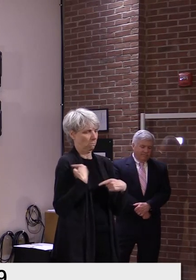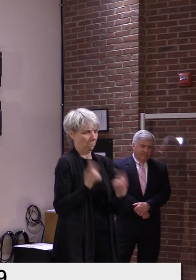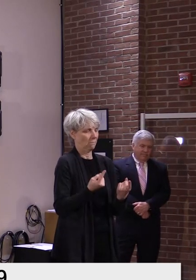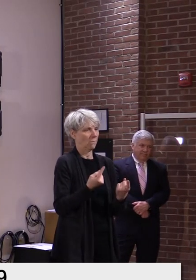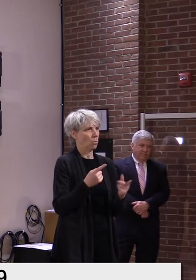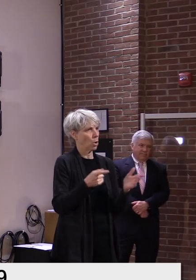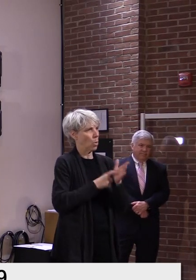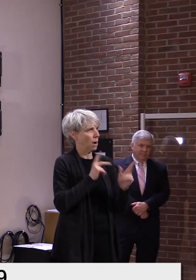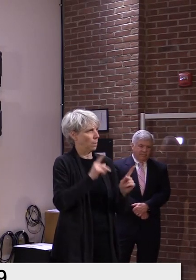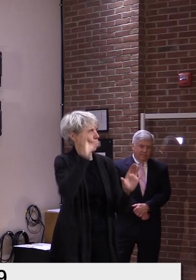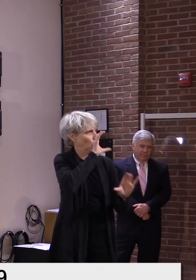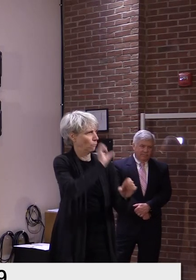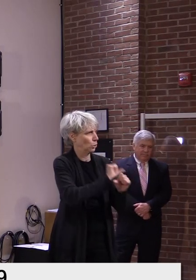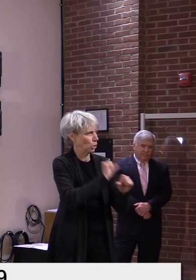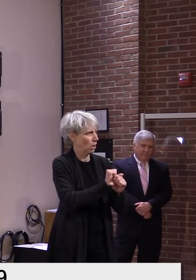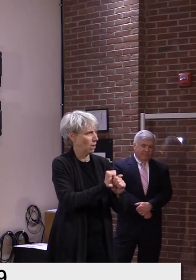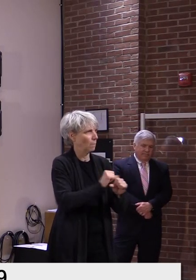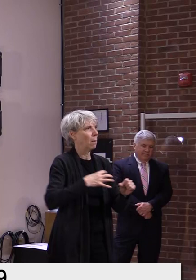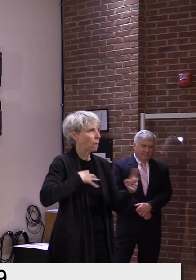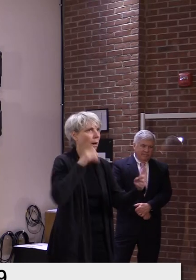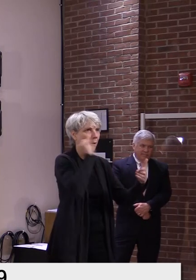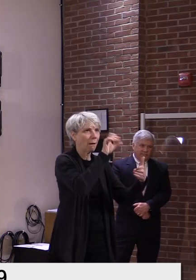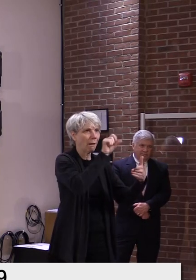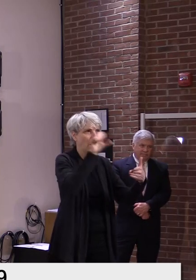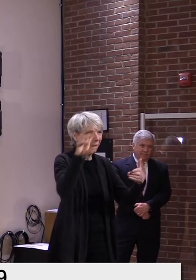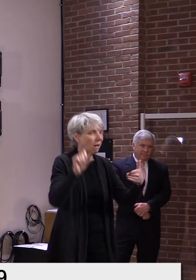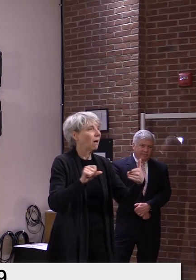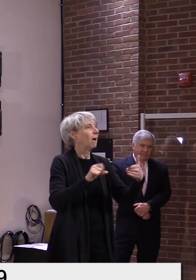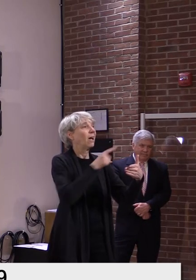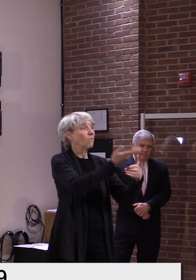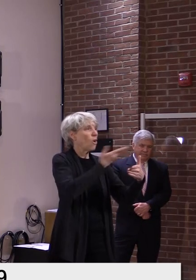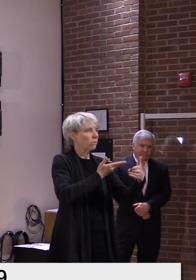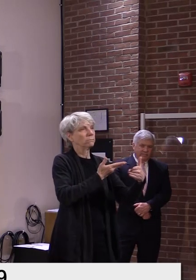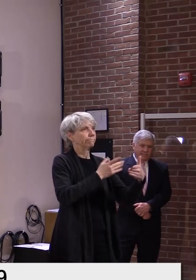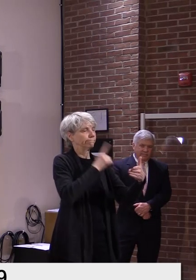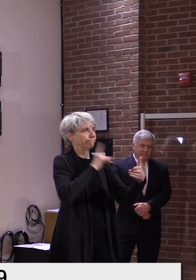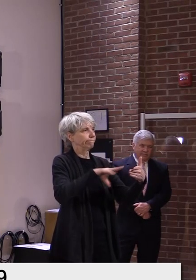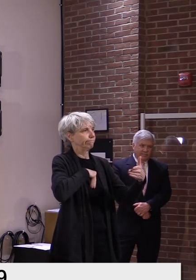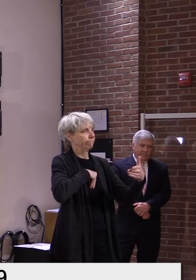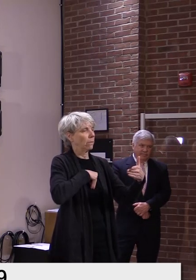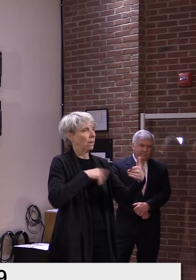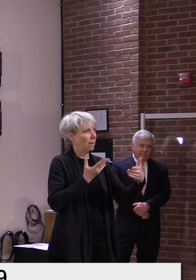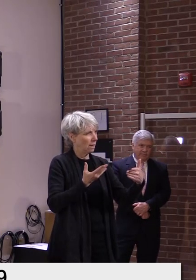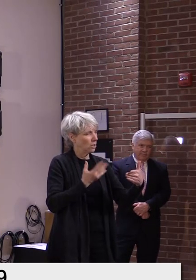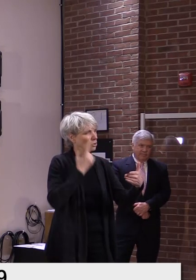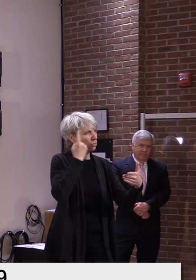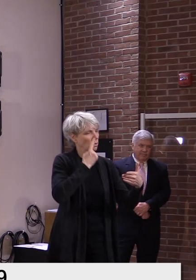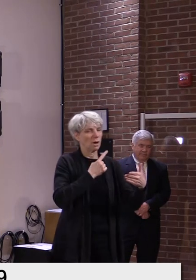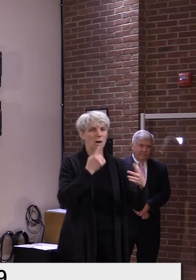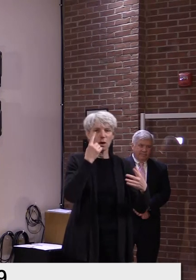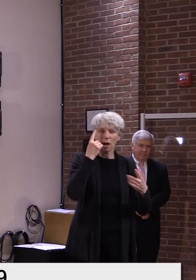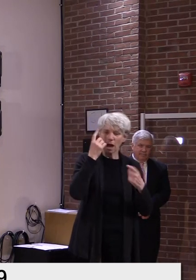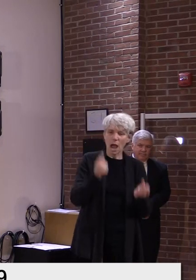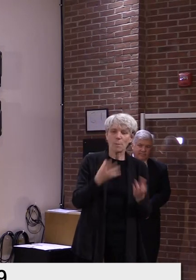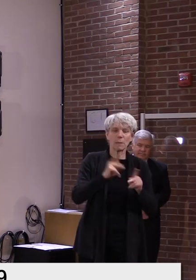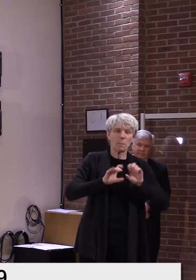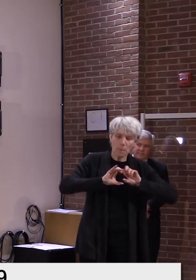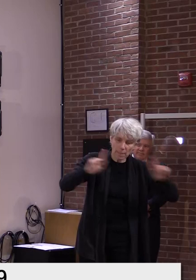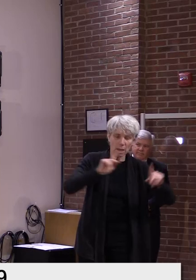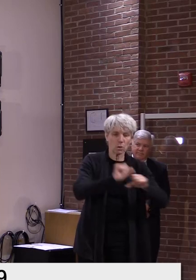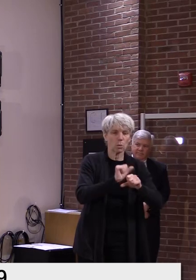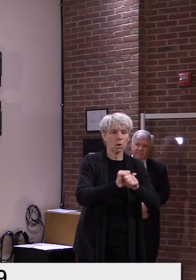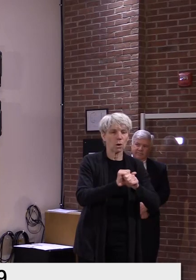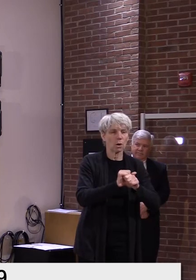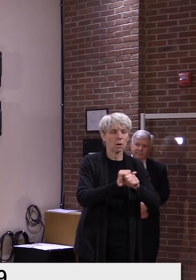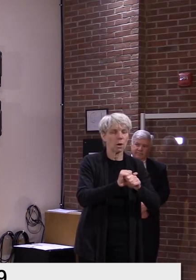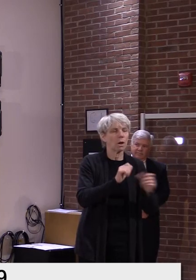I guess I'm just wondering, you know, how many people have entered the workforce versus just filing for UI? Yeah, that